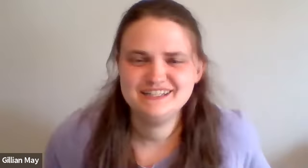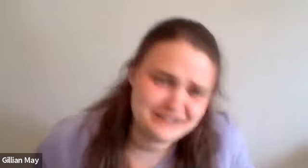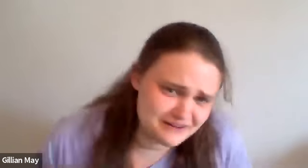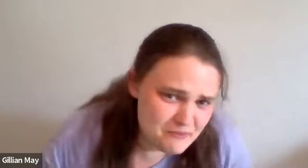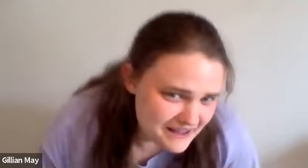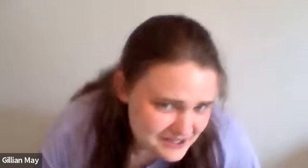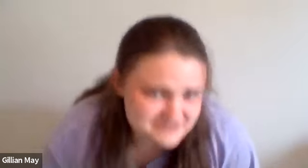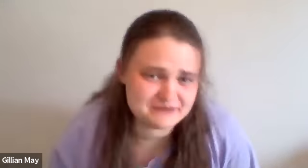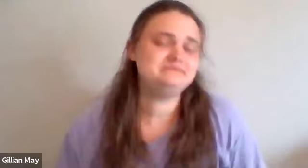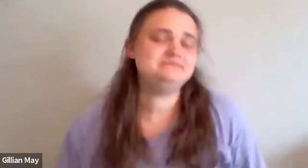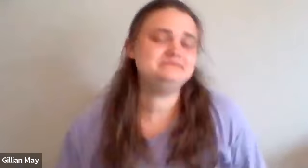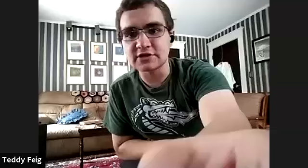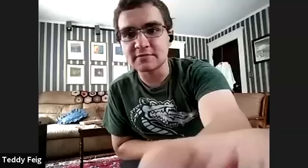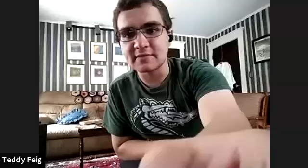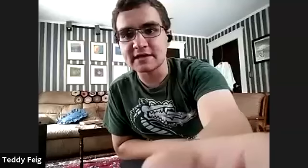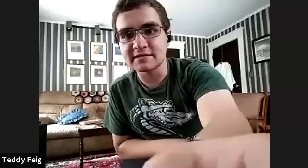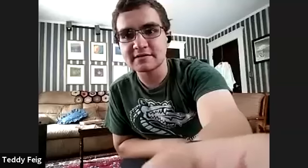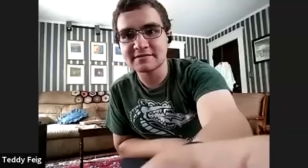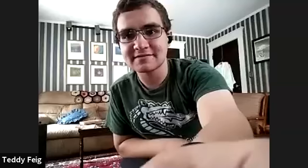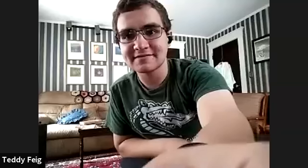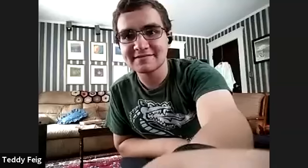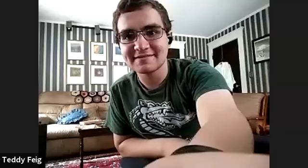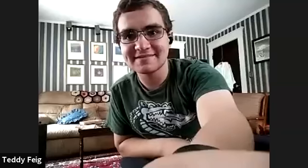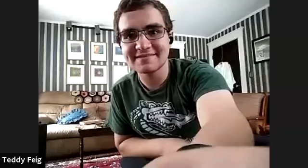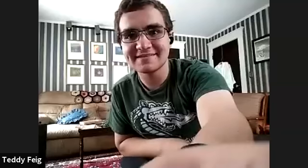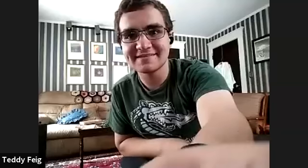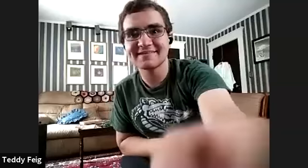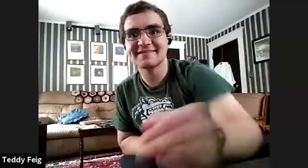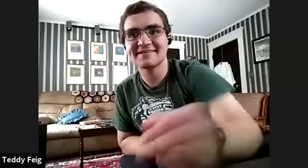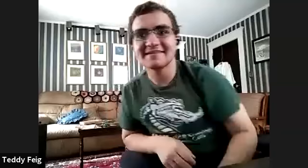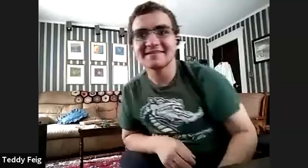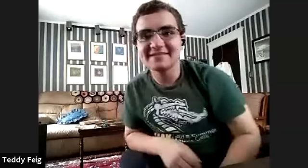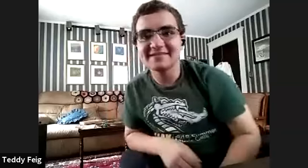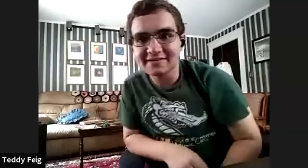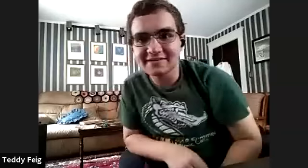Here, I'll back up. You froze on mine. Oh, I did? Oh no, okay.